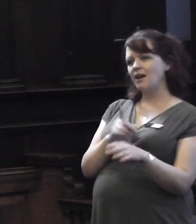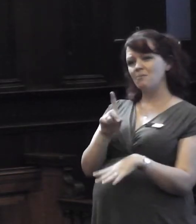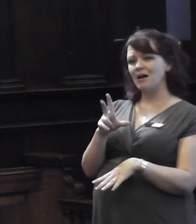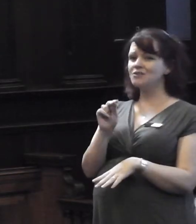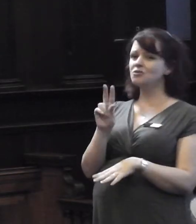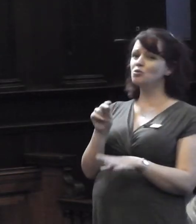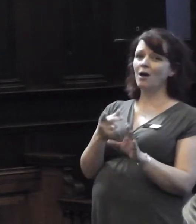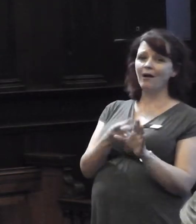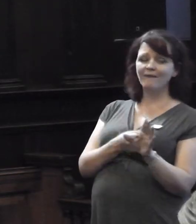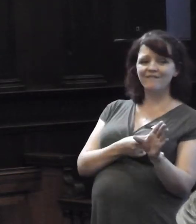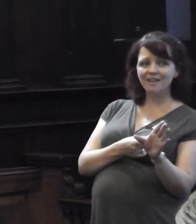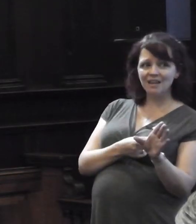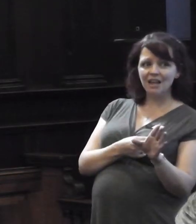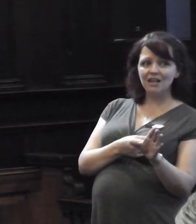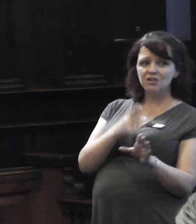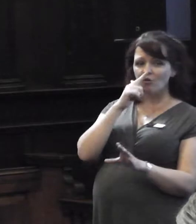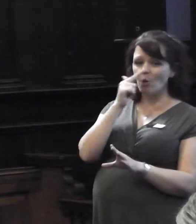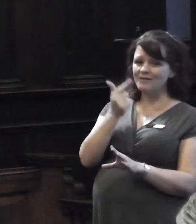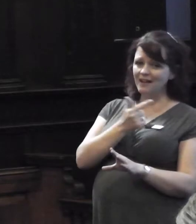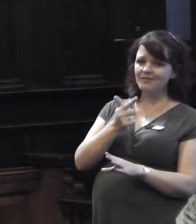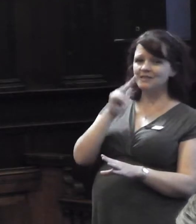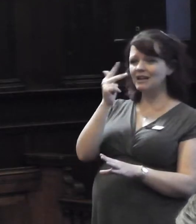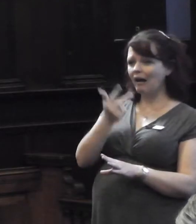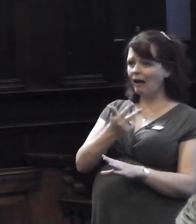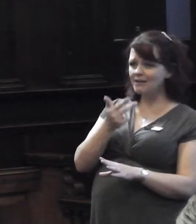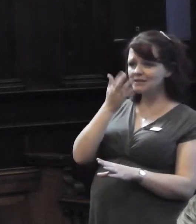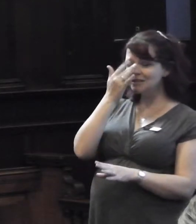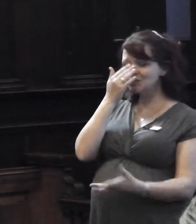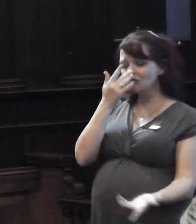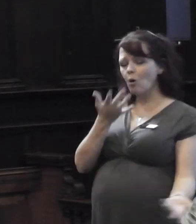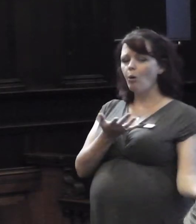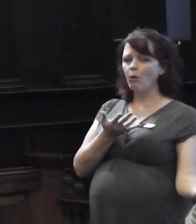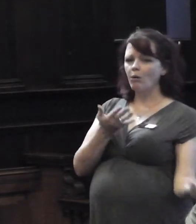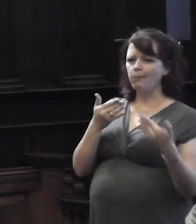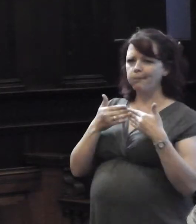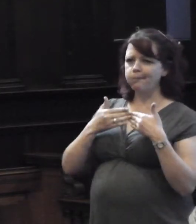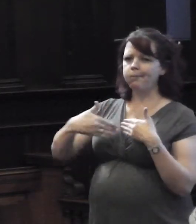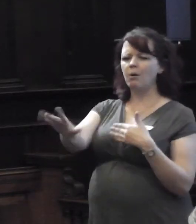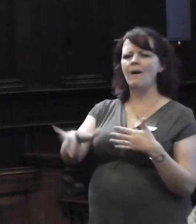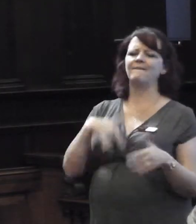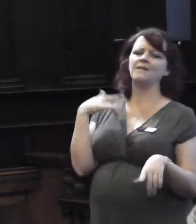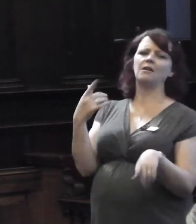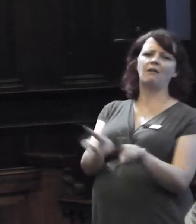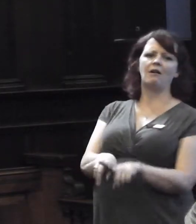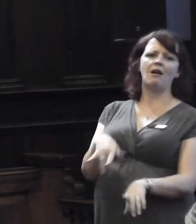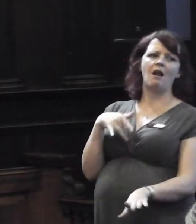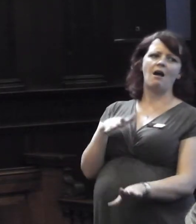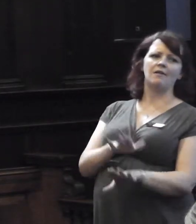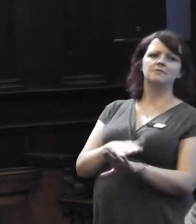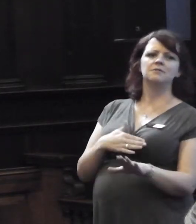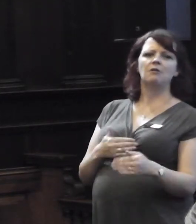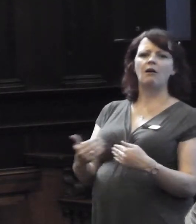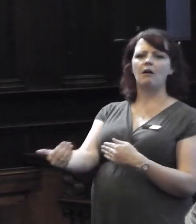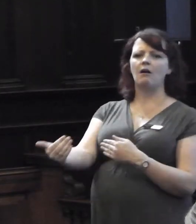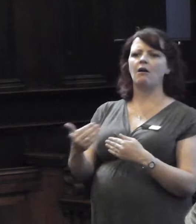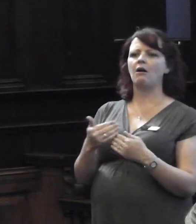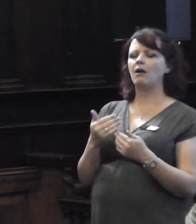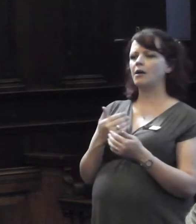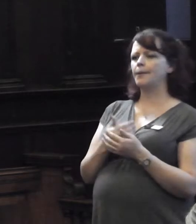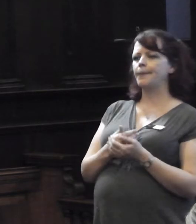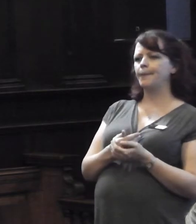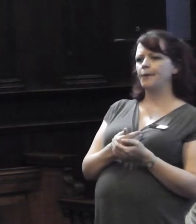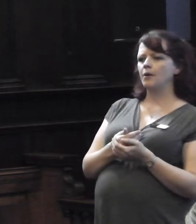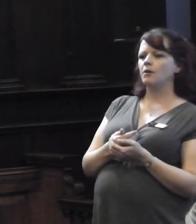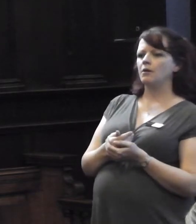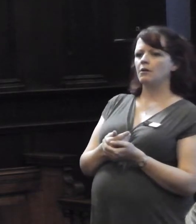12 years for a 17 or 18-year-old as the minimum for that offender